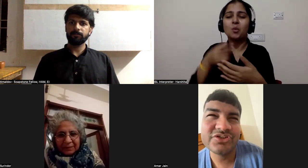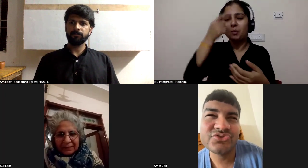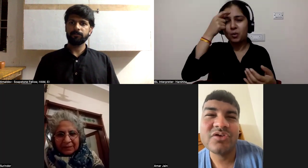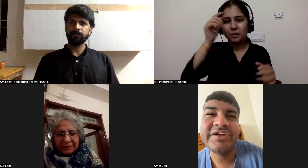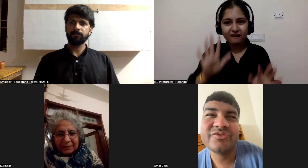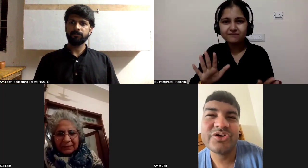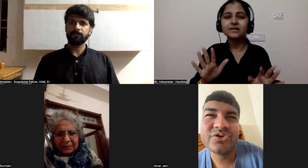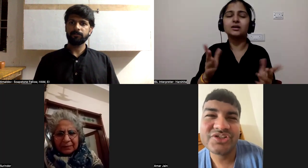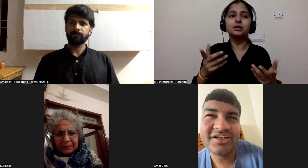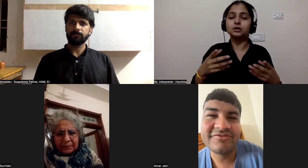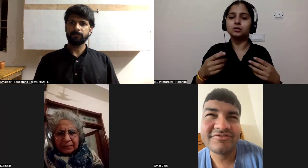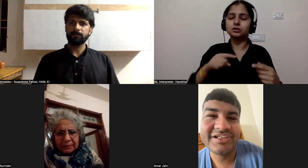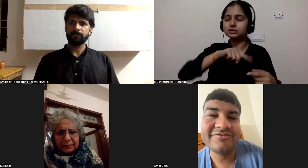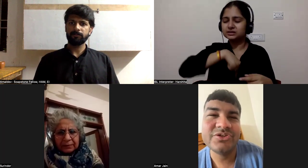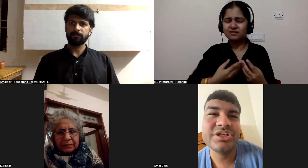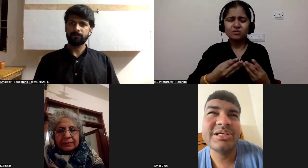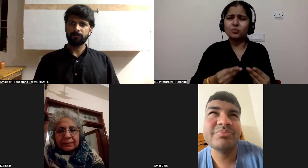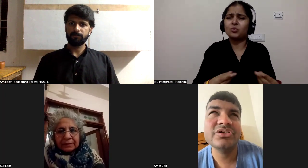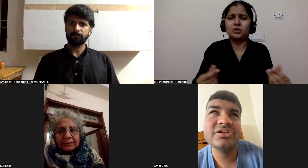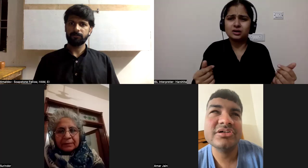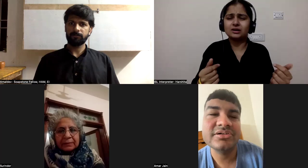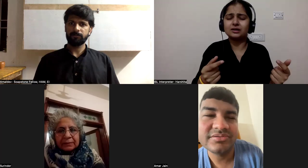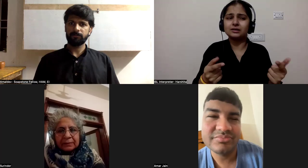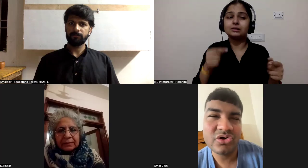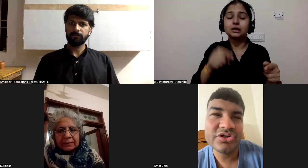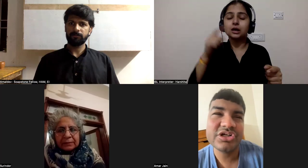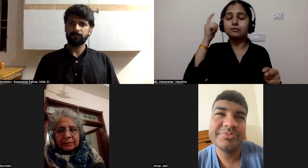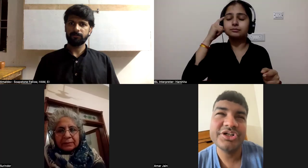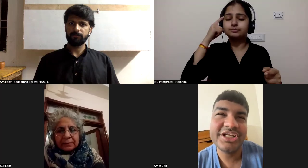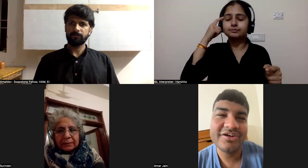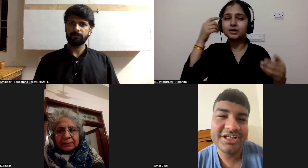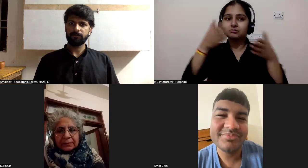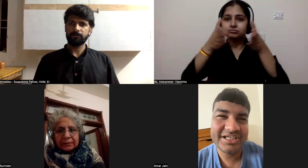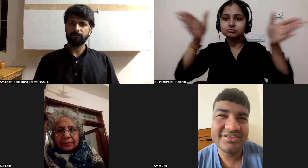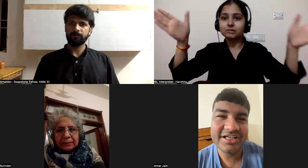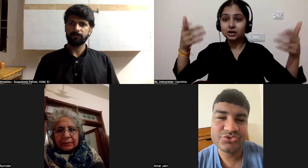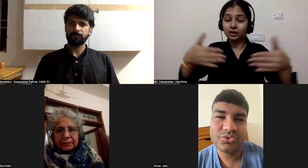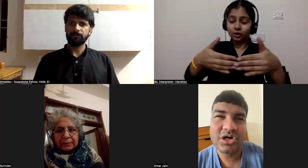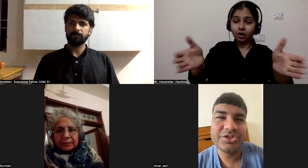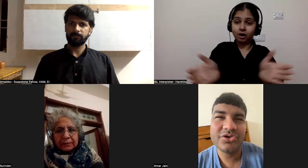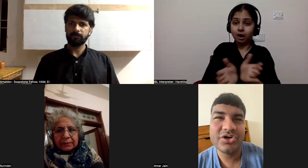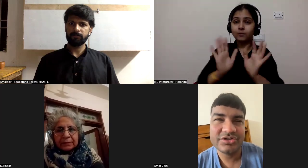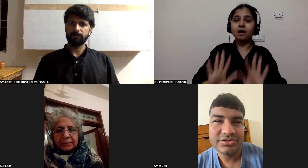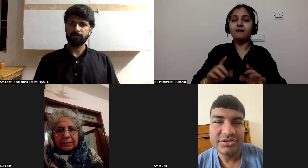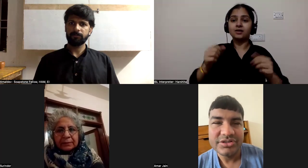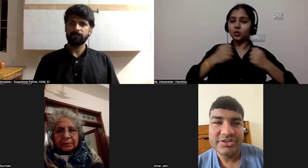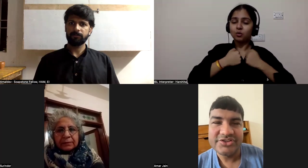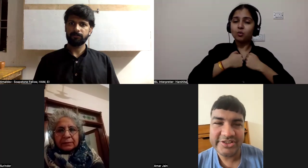of just solving it for yourself, if you keep the broader community in mind as to how